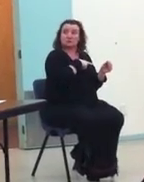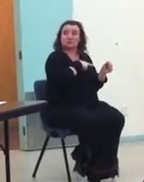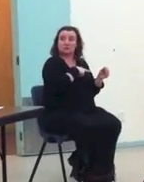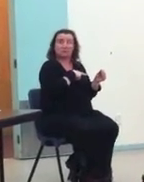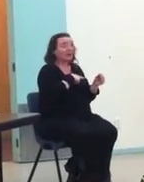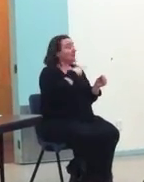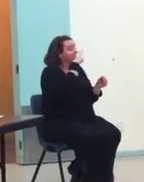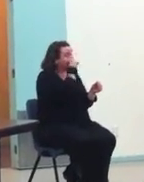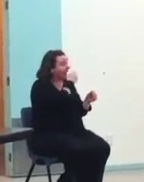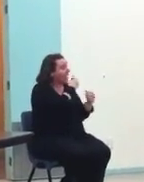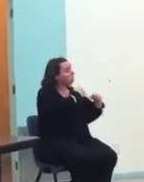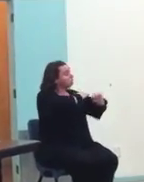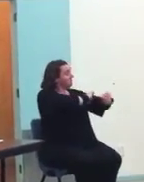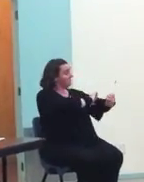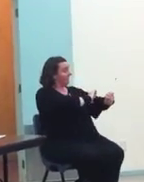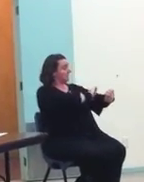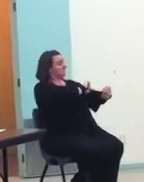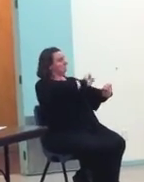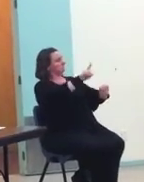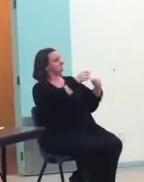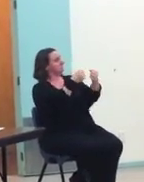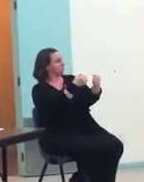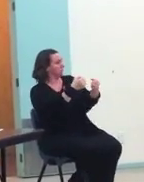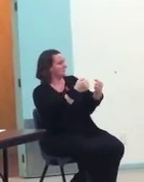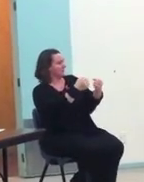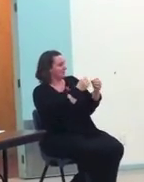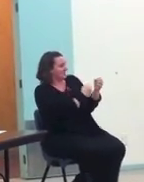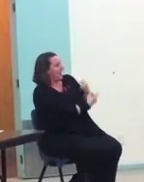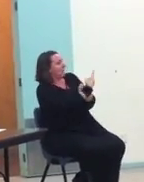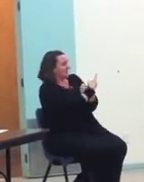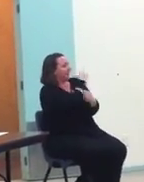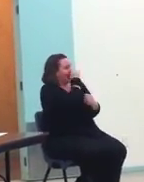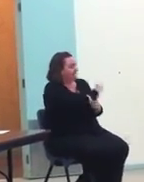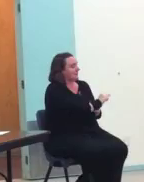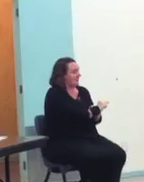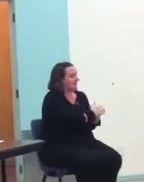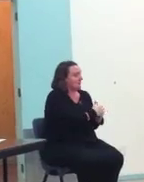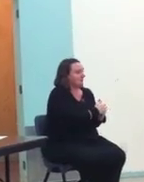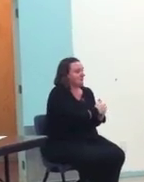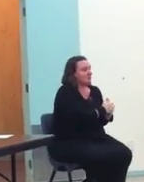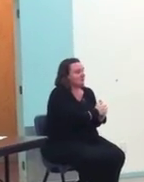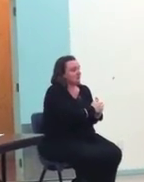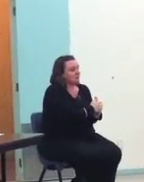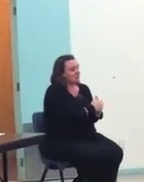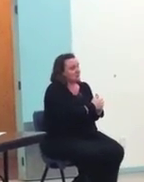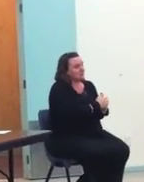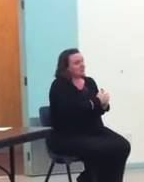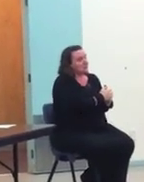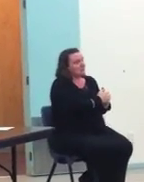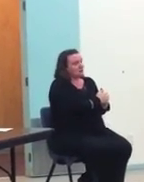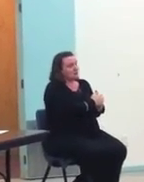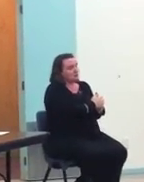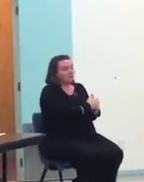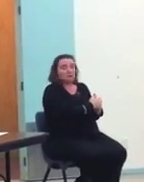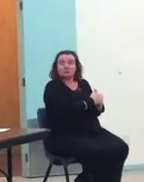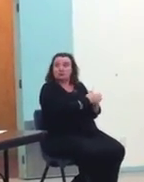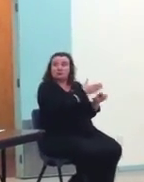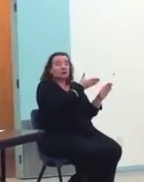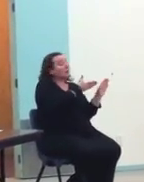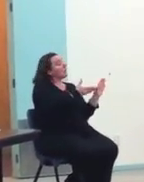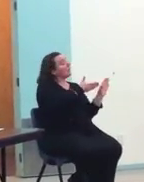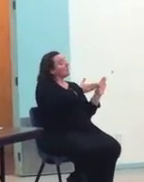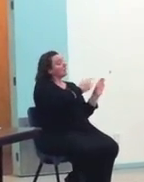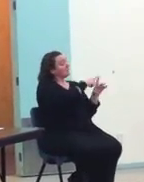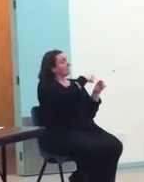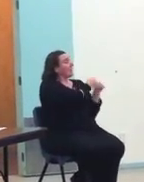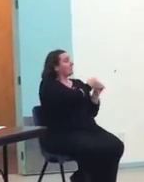from happening. And I'd like to just give some case studies of what they've done. There is a younger person who has been